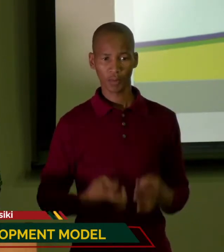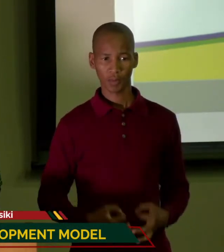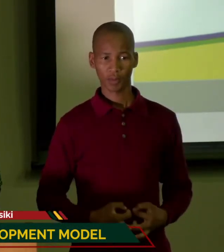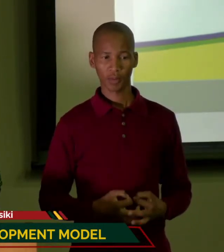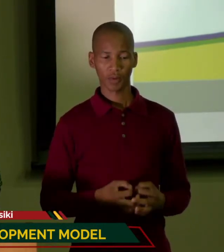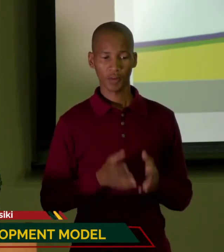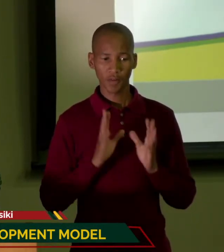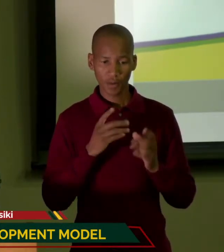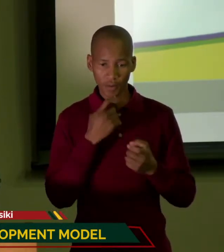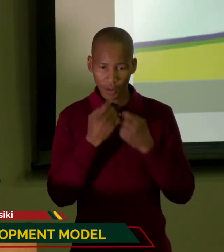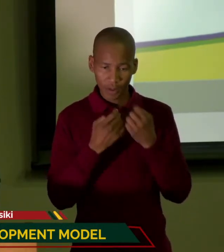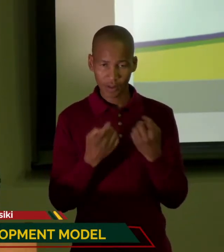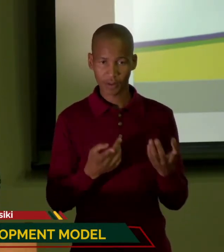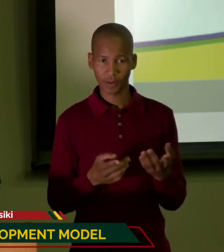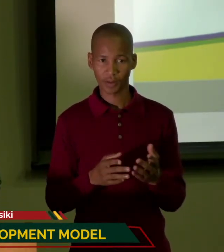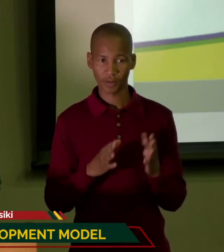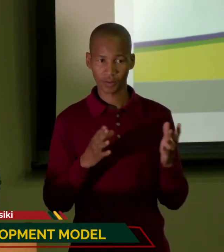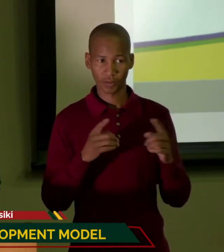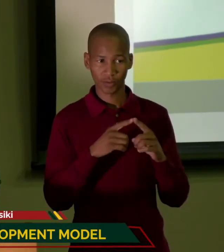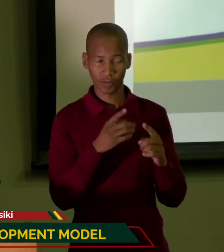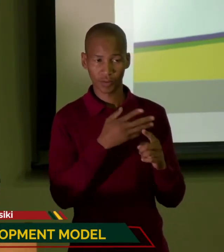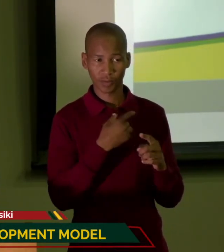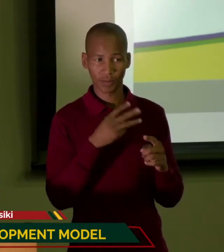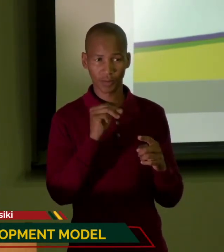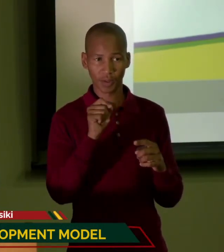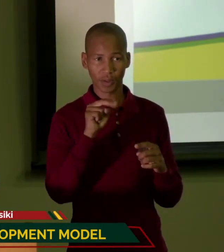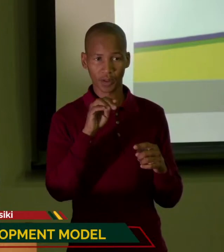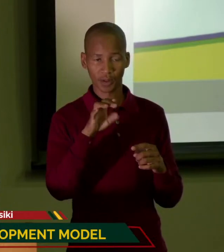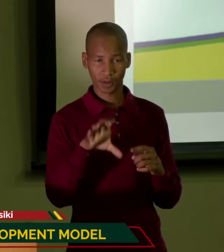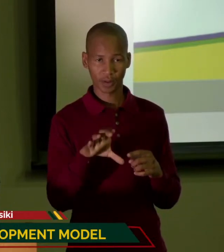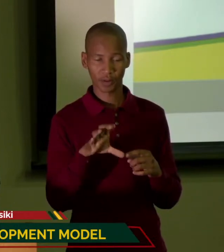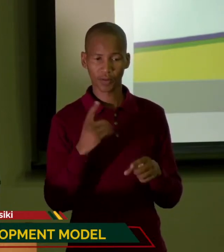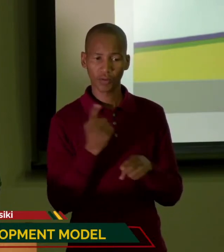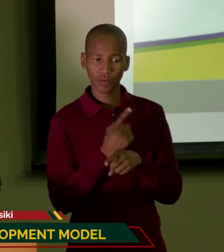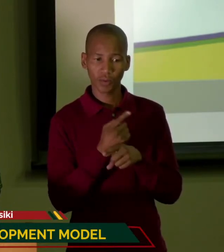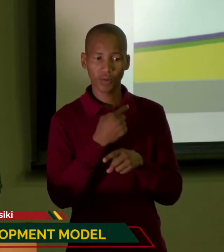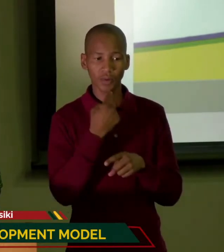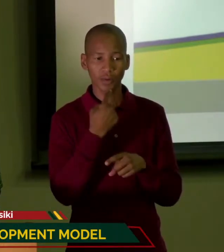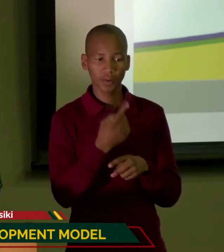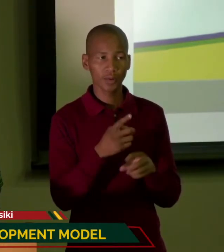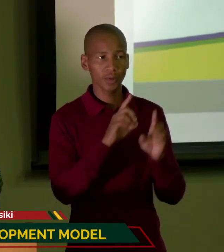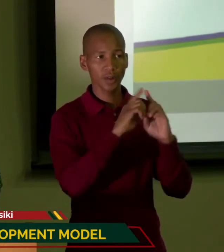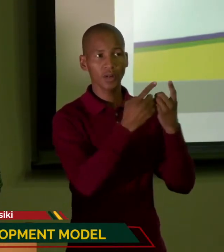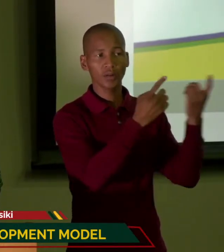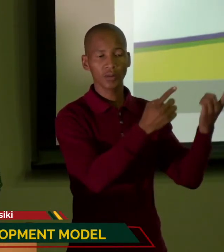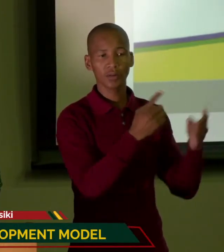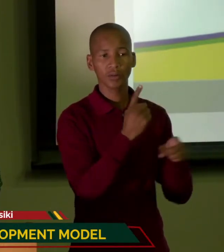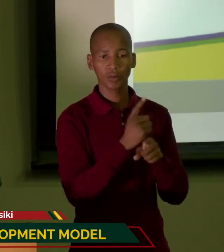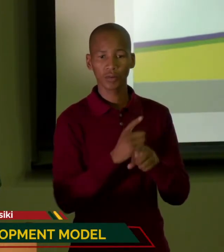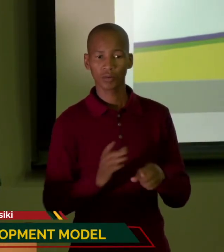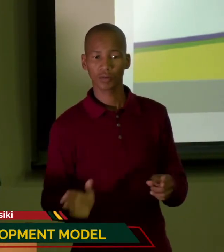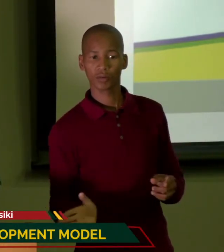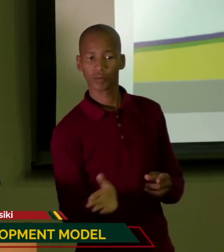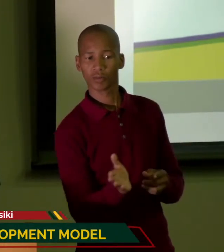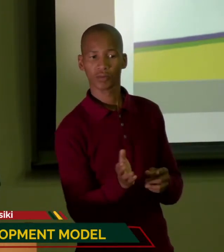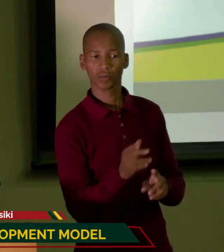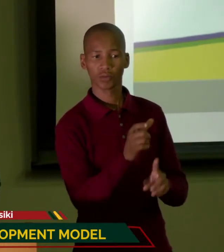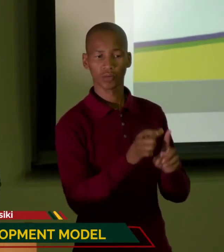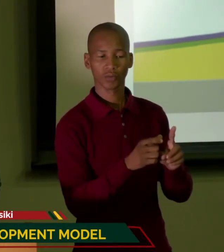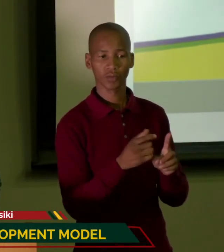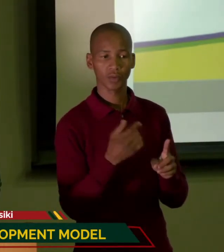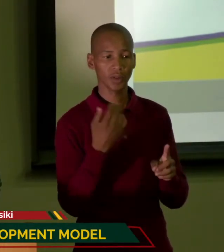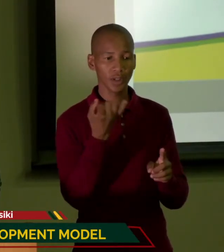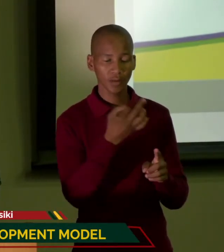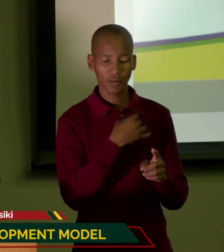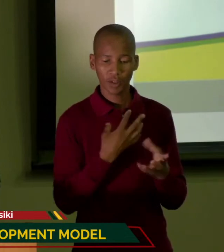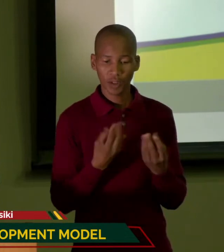ngu-MEC asoloko sithi i-department ithumela lo umntu when you are having an IDP